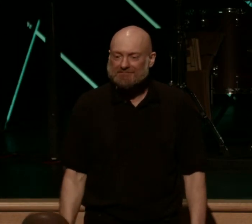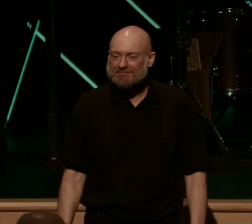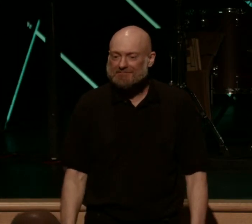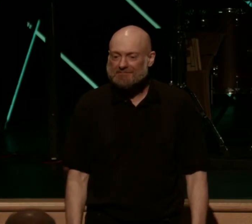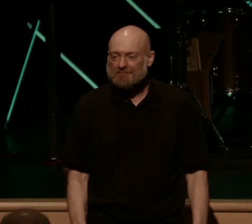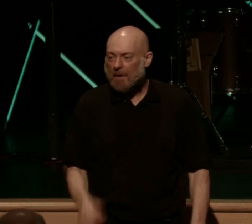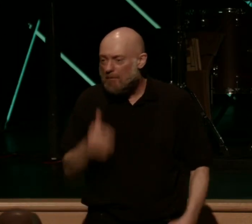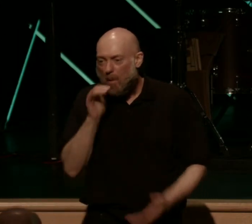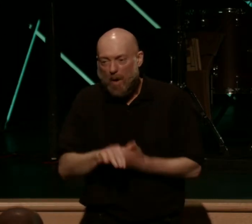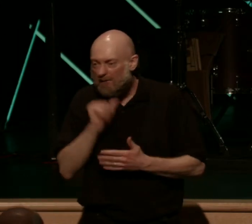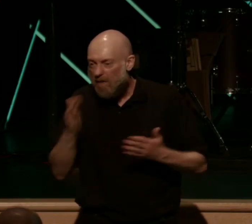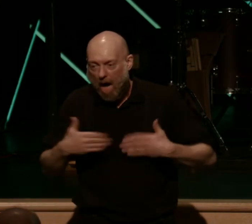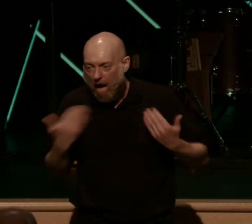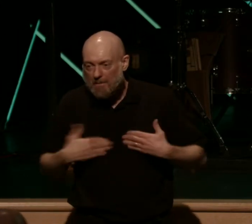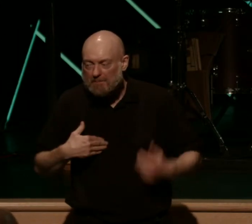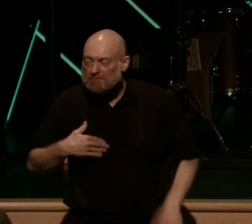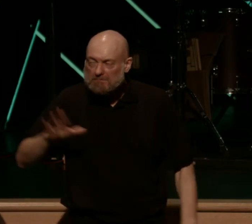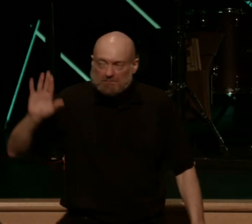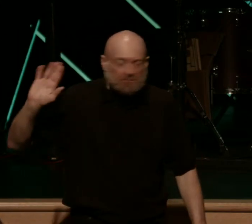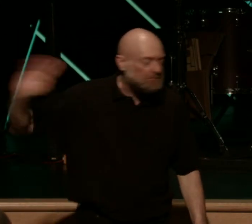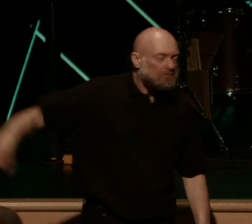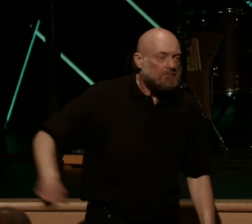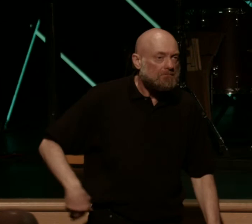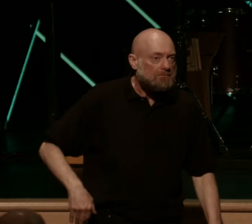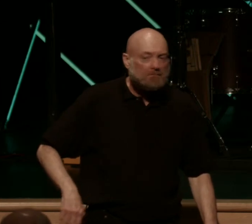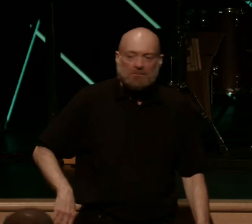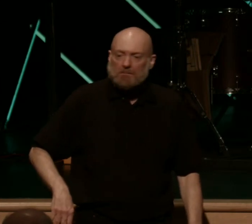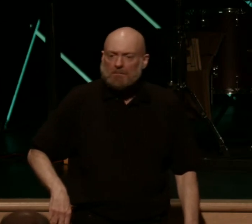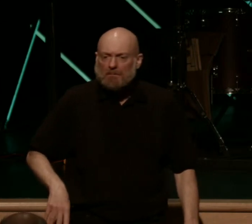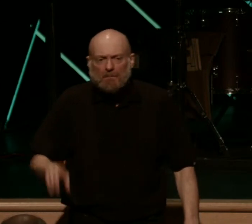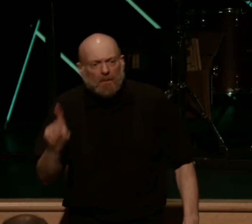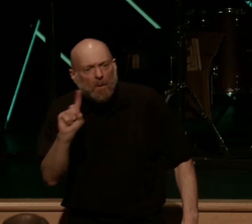Not a happy jogger. Where was I?